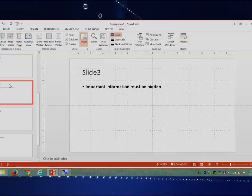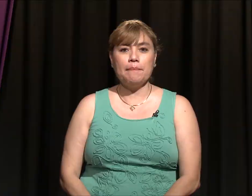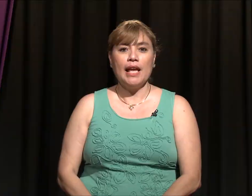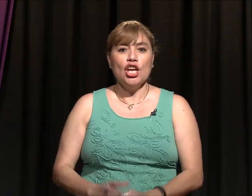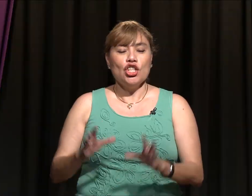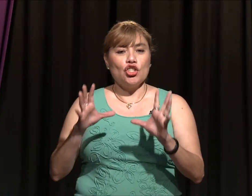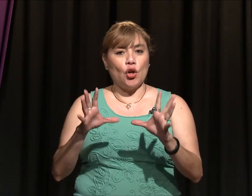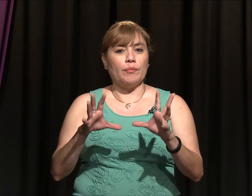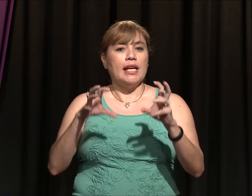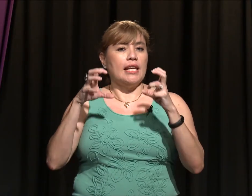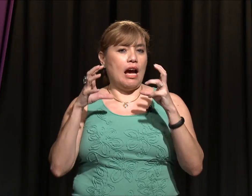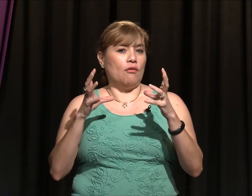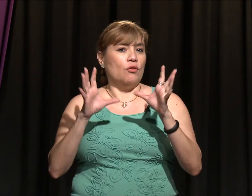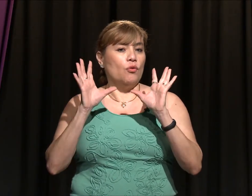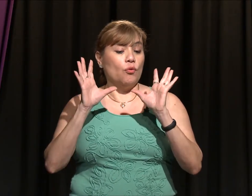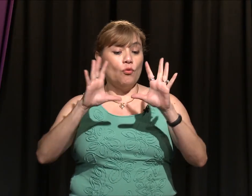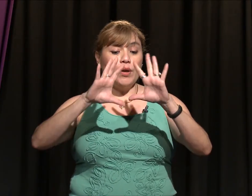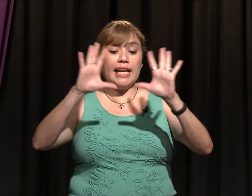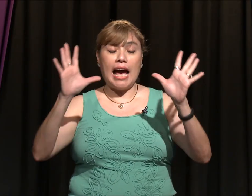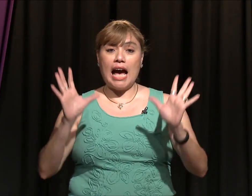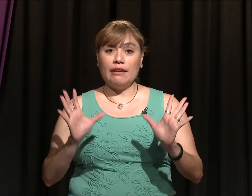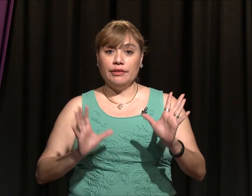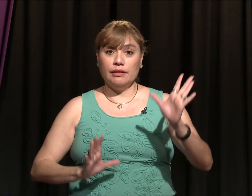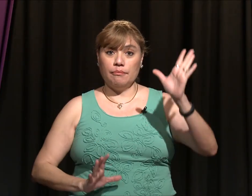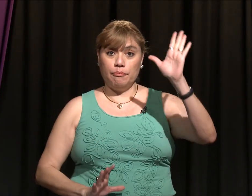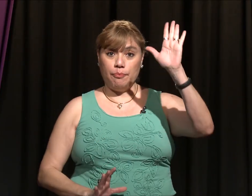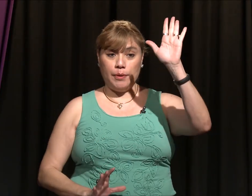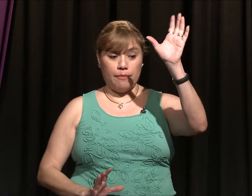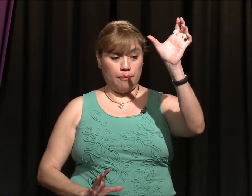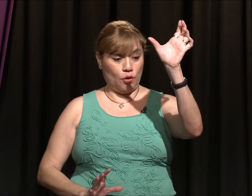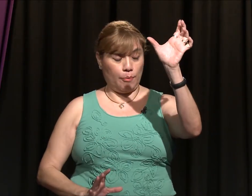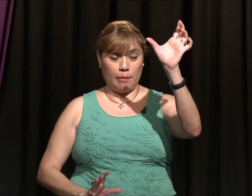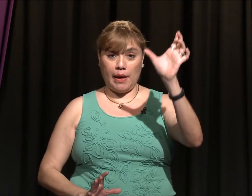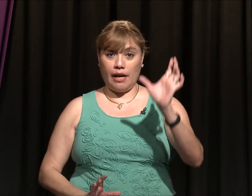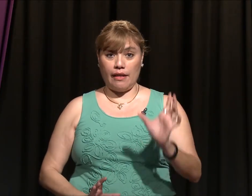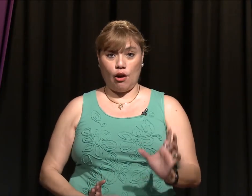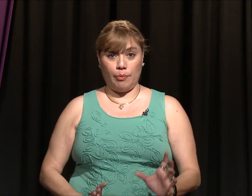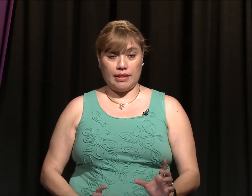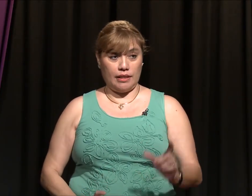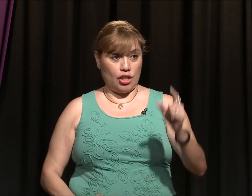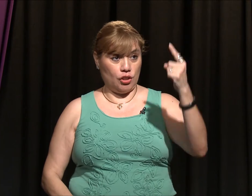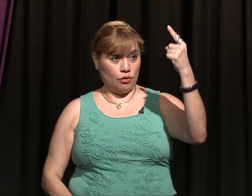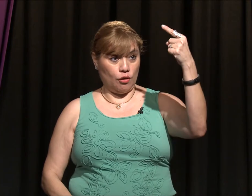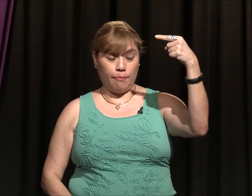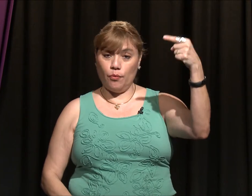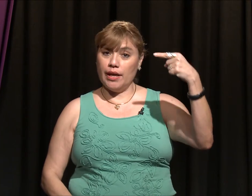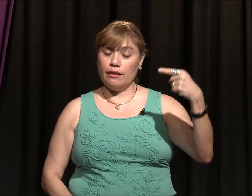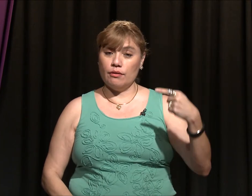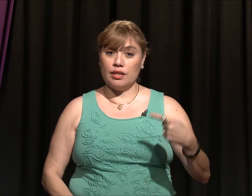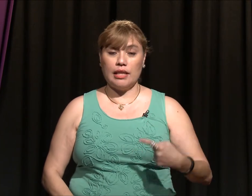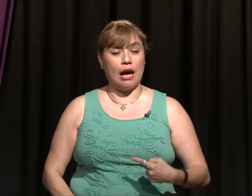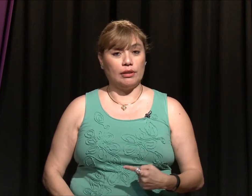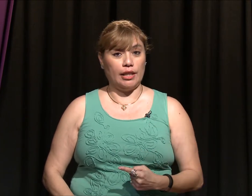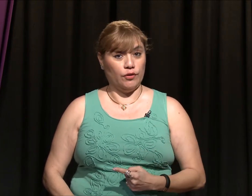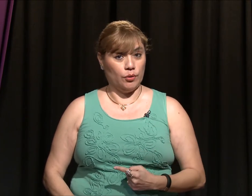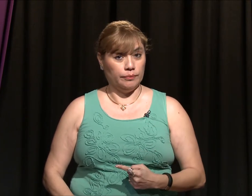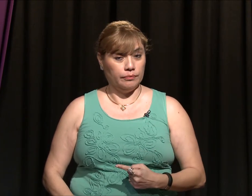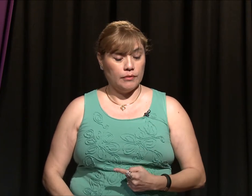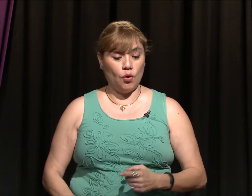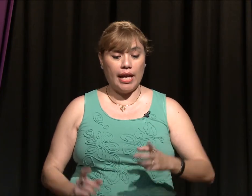So, now, we have, you know, prepared our presentation, you know, using the outline view. Okay?